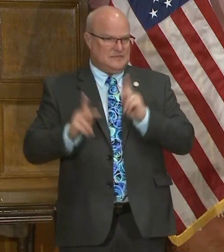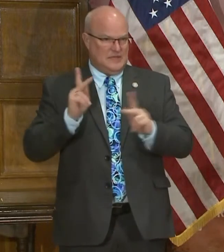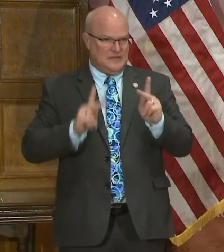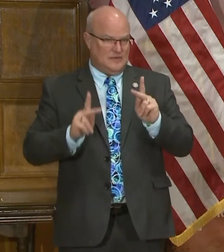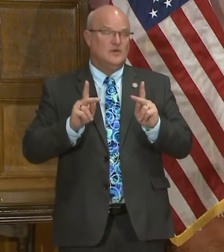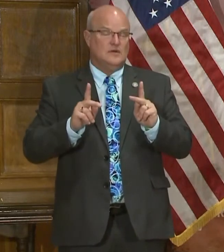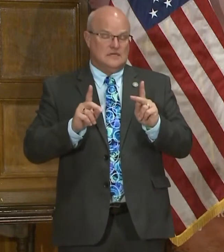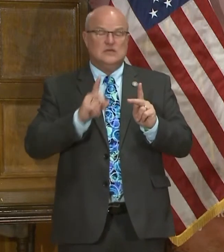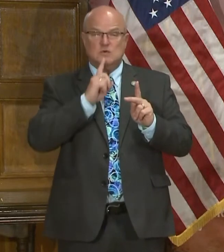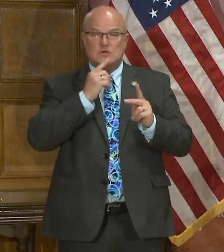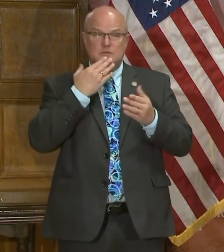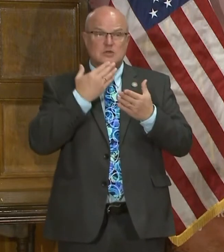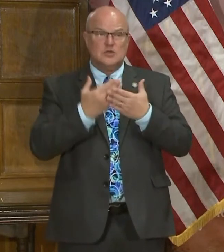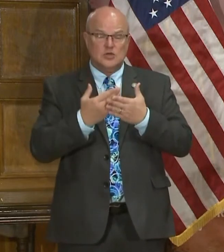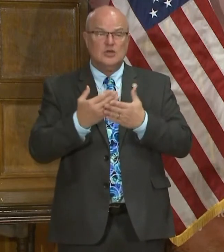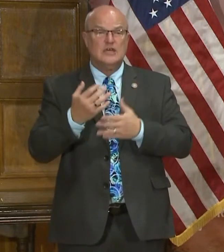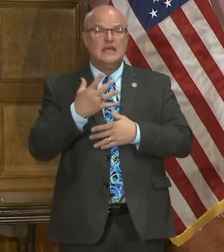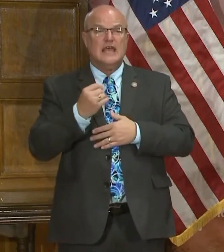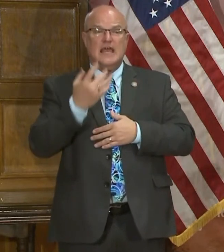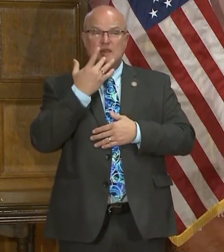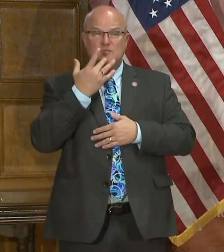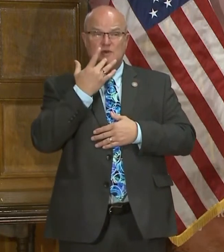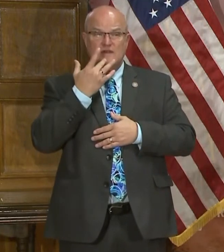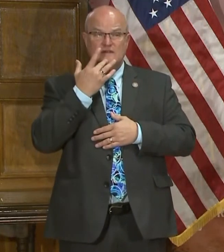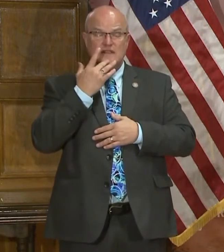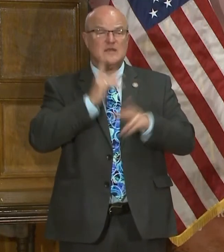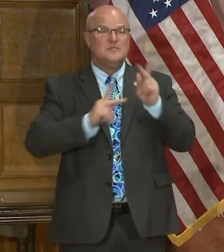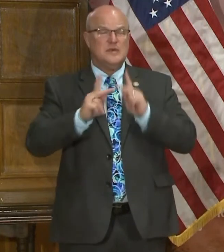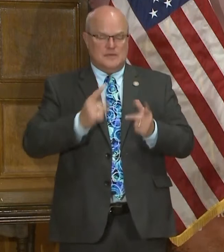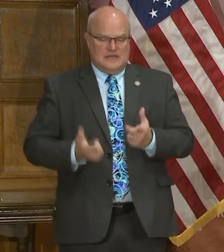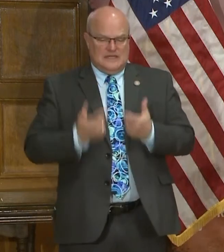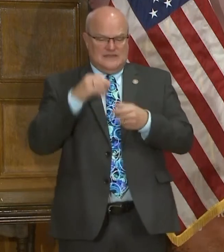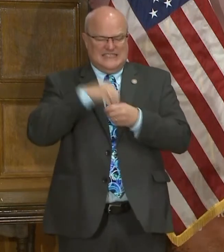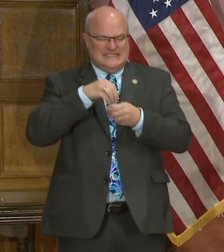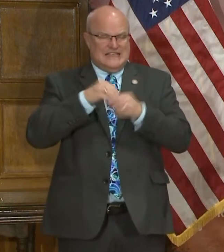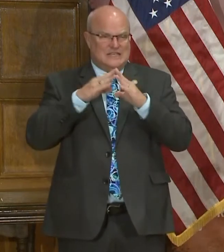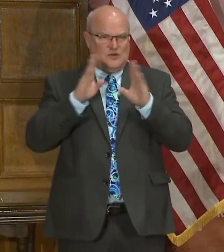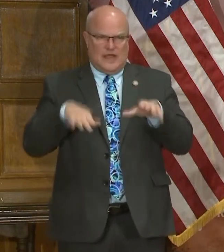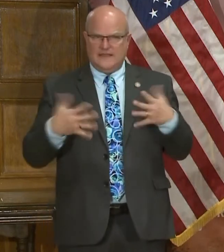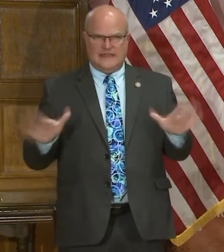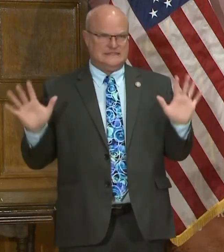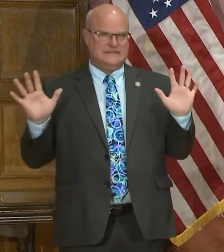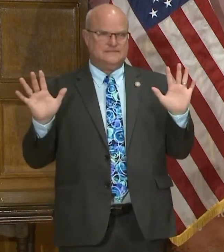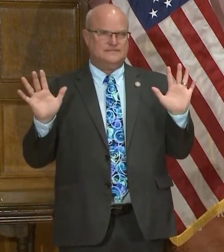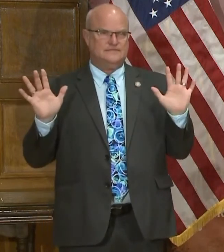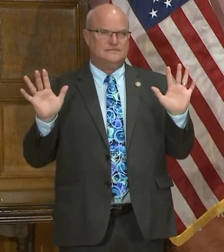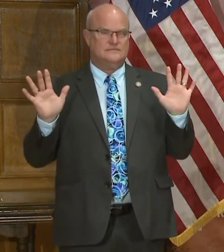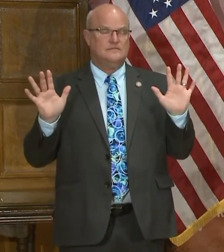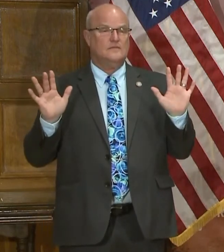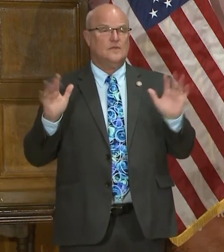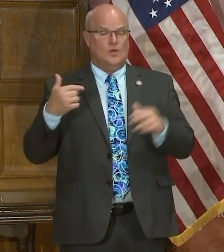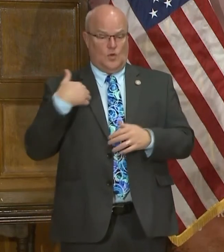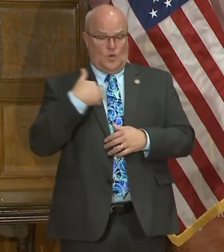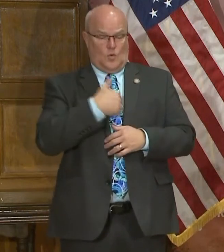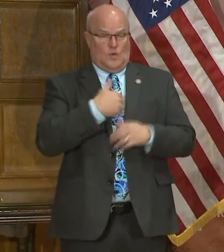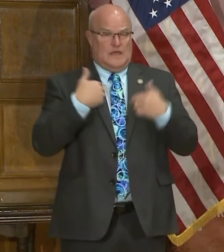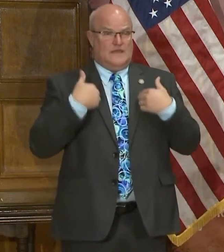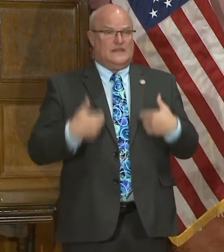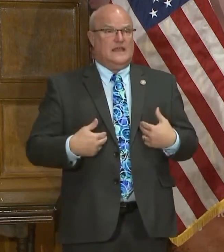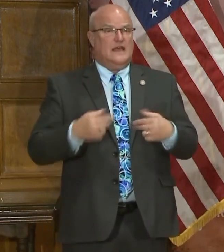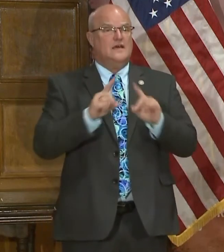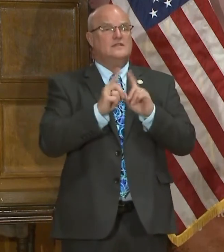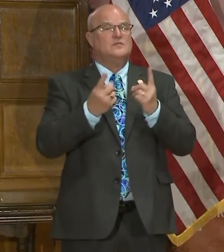certainly would be advisable, and preferably just the people that are living in your home at that time. We, the health department, are